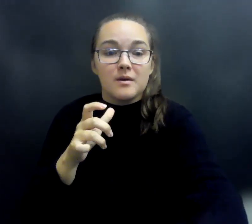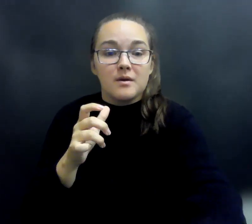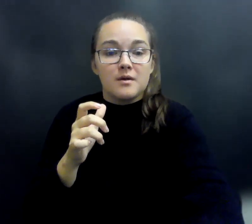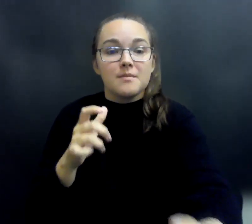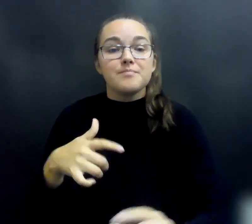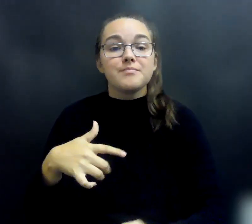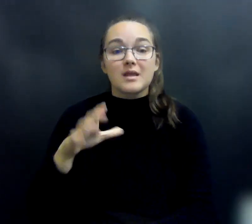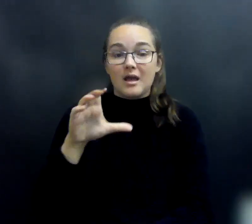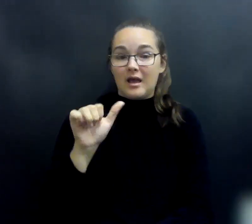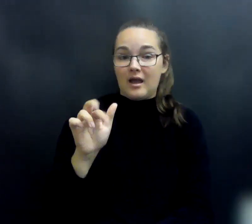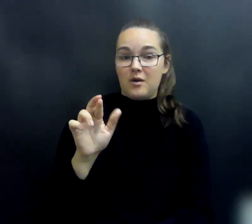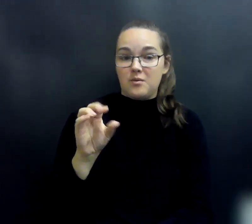hunter.